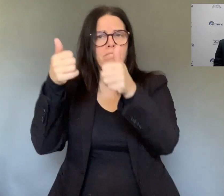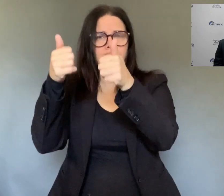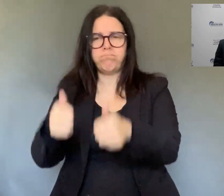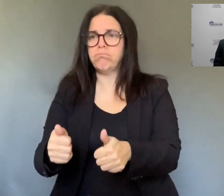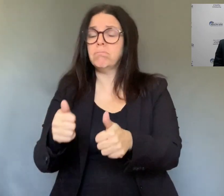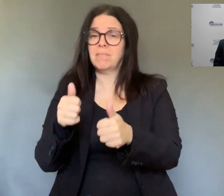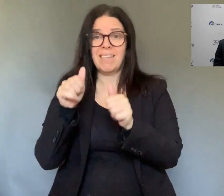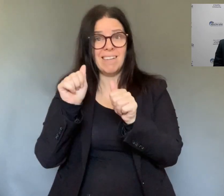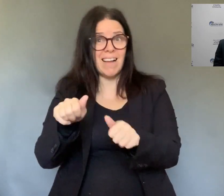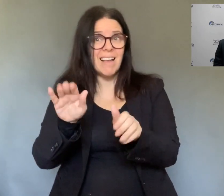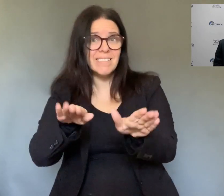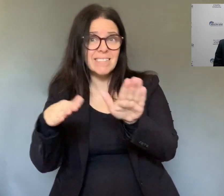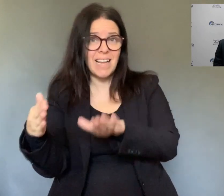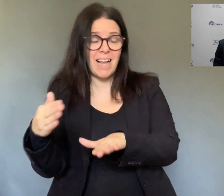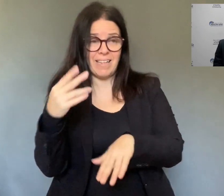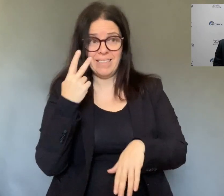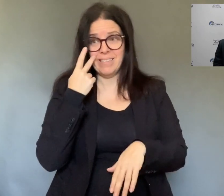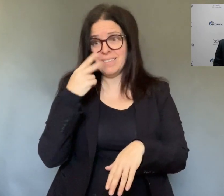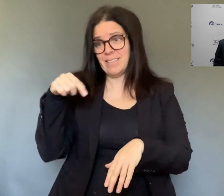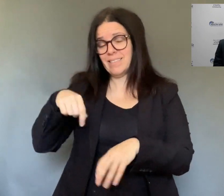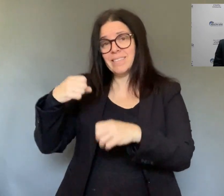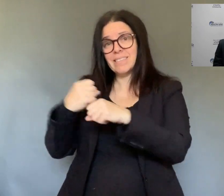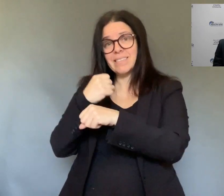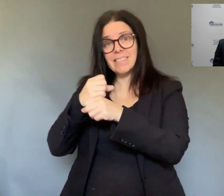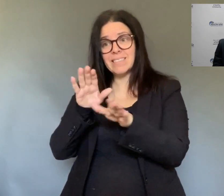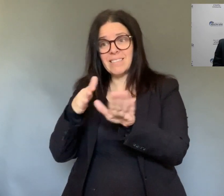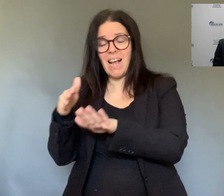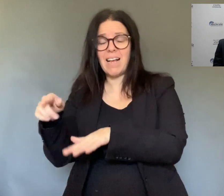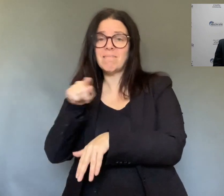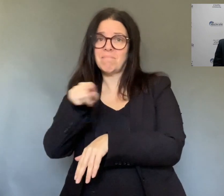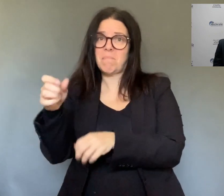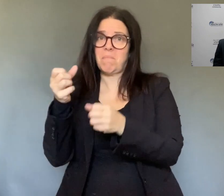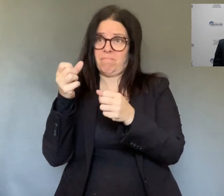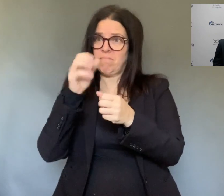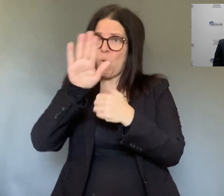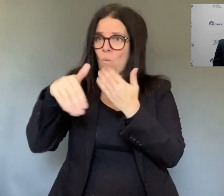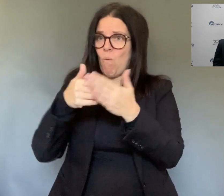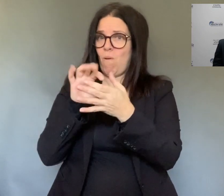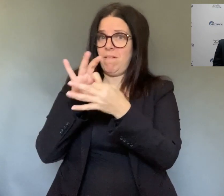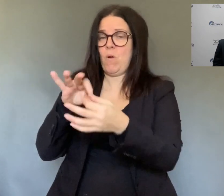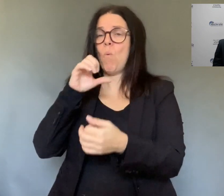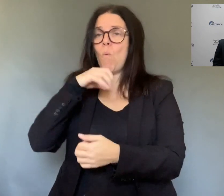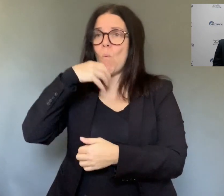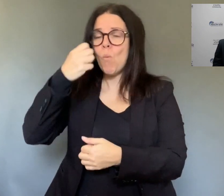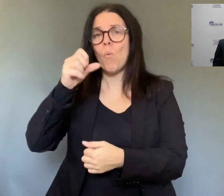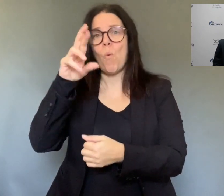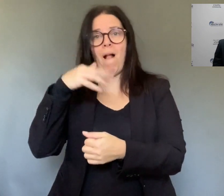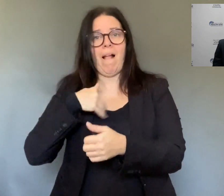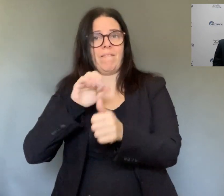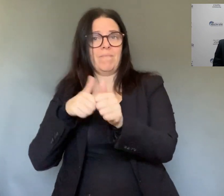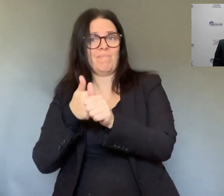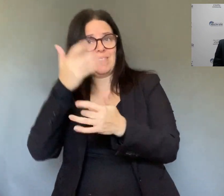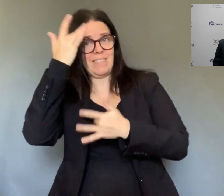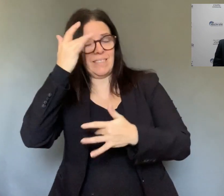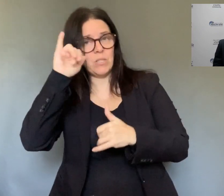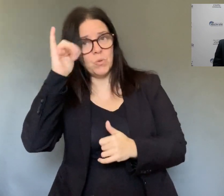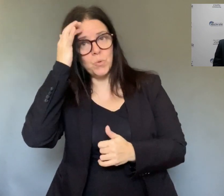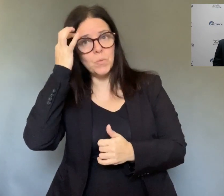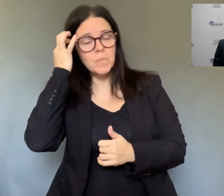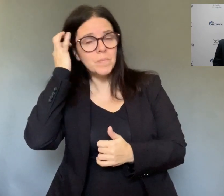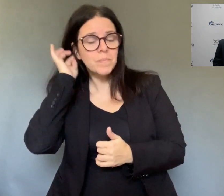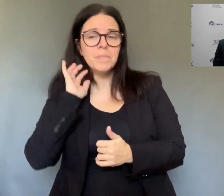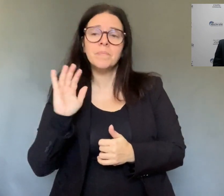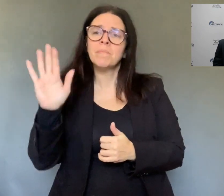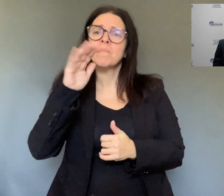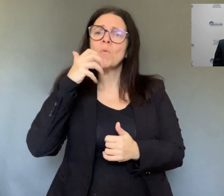we have seen that with the numbers in our community. Due to a weakened immune system, it is more challenging for older adults to